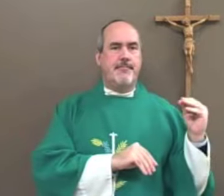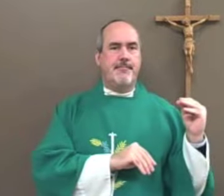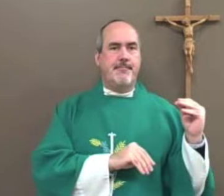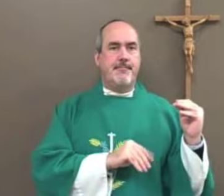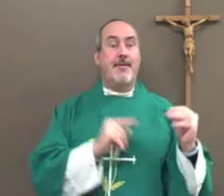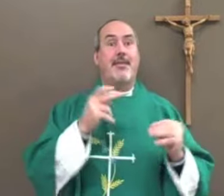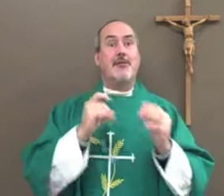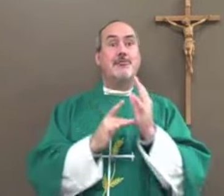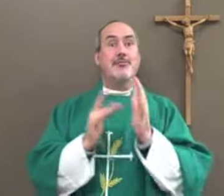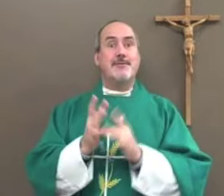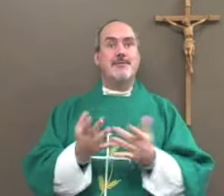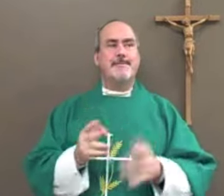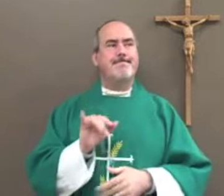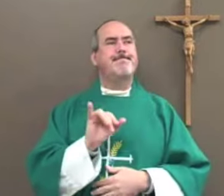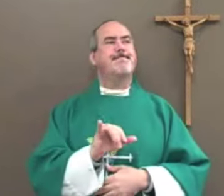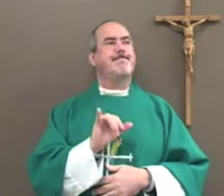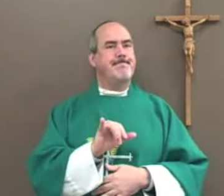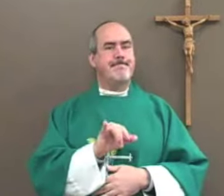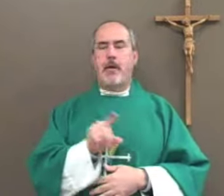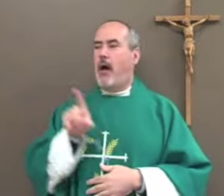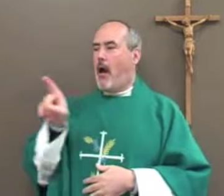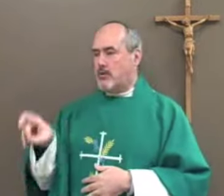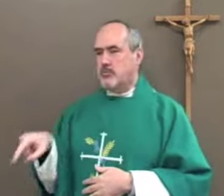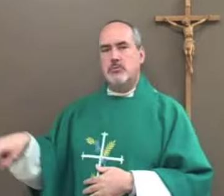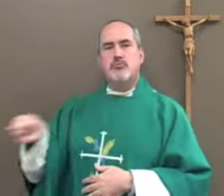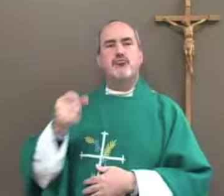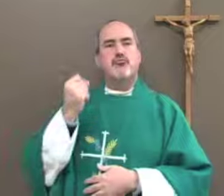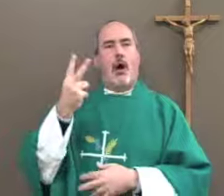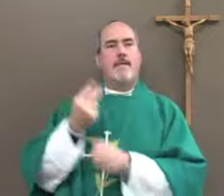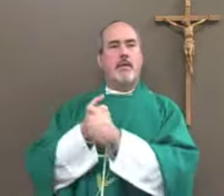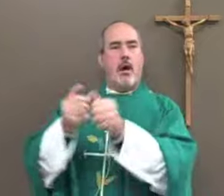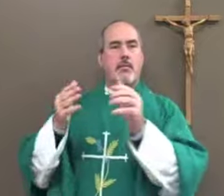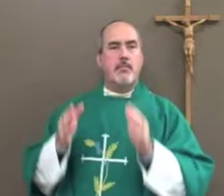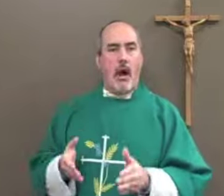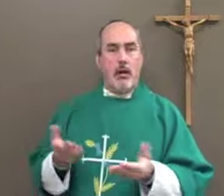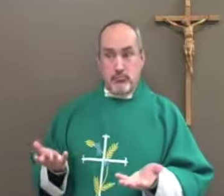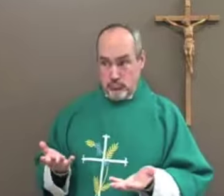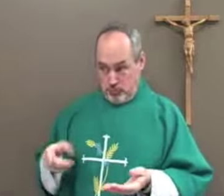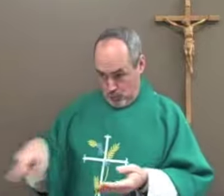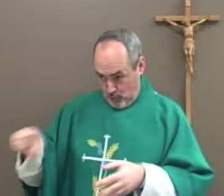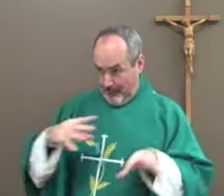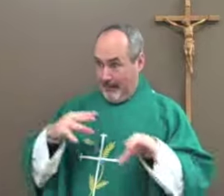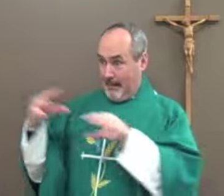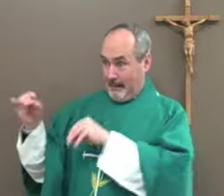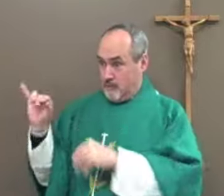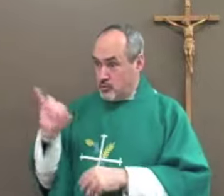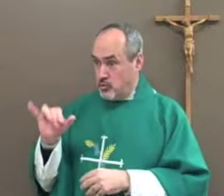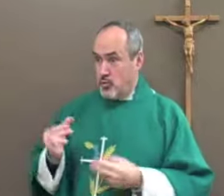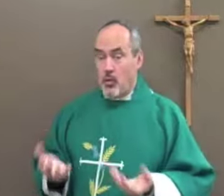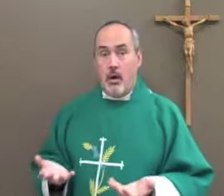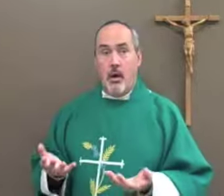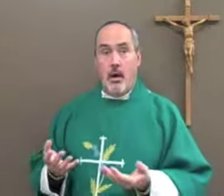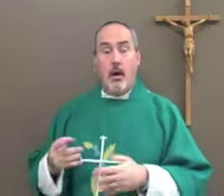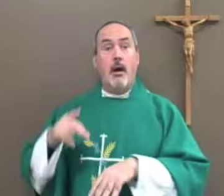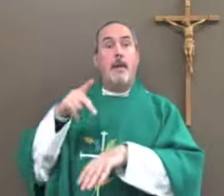his teachings and had a hard time with them and left. Jesus asked the 12 apostles if they were going to leave